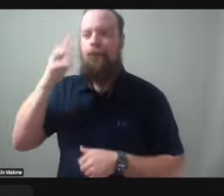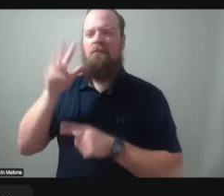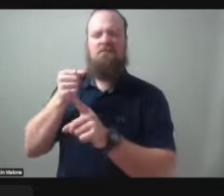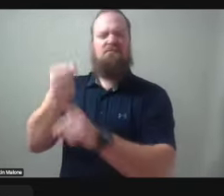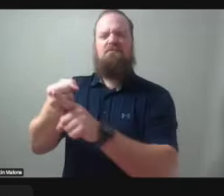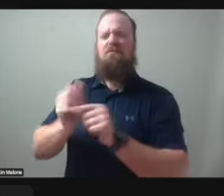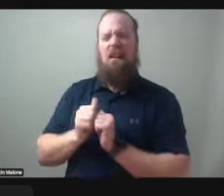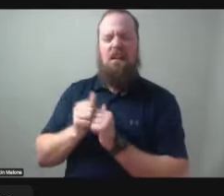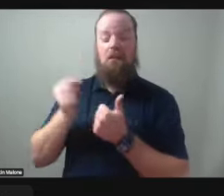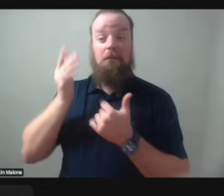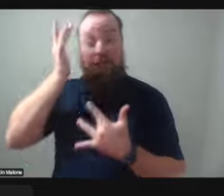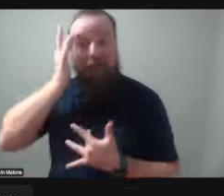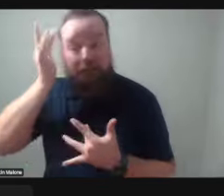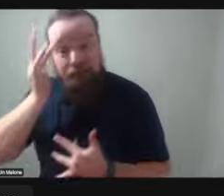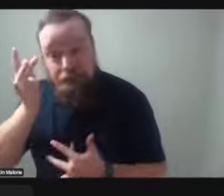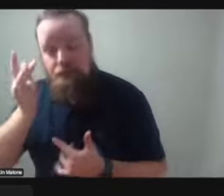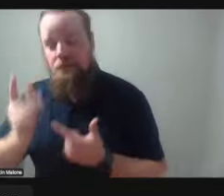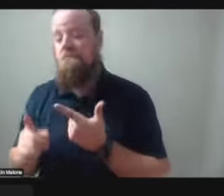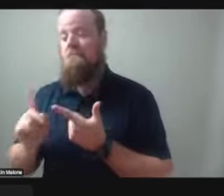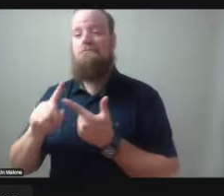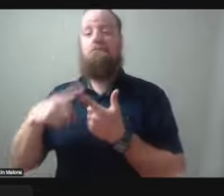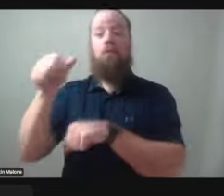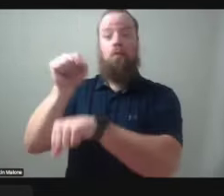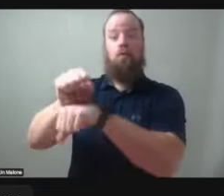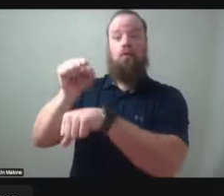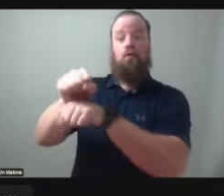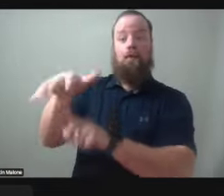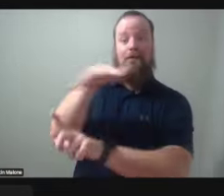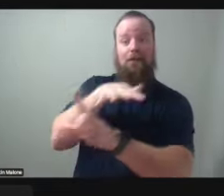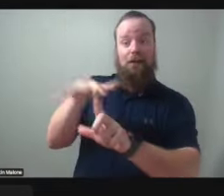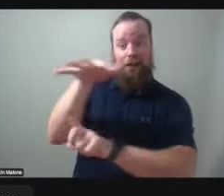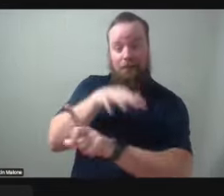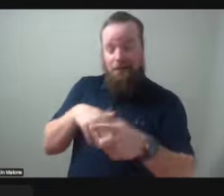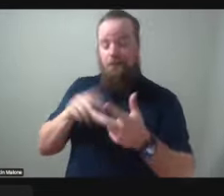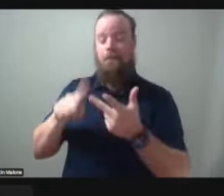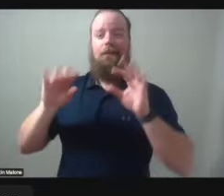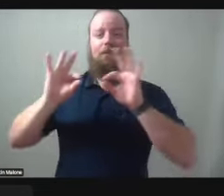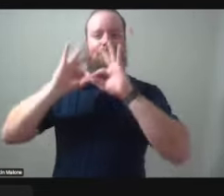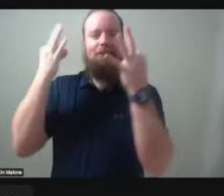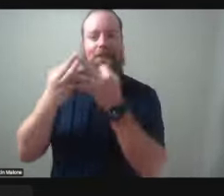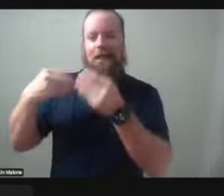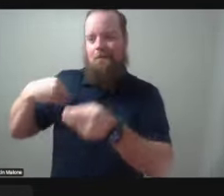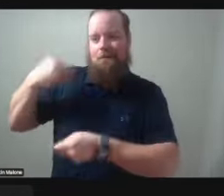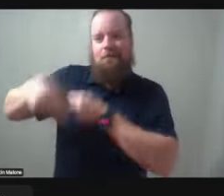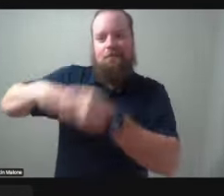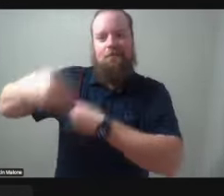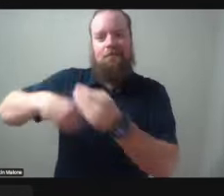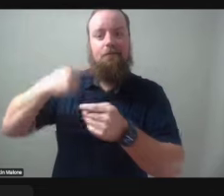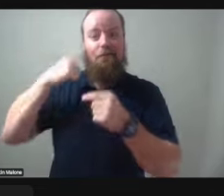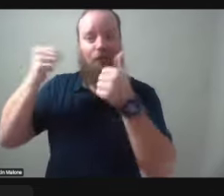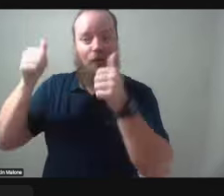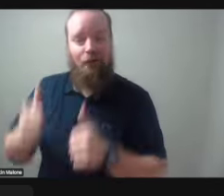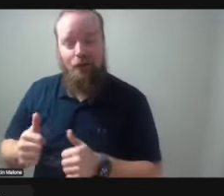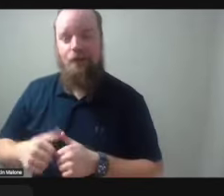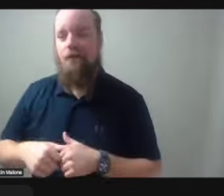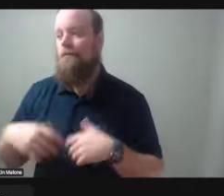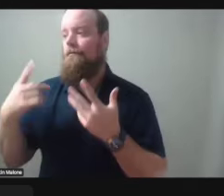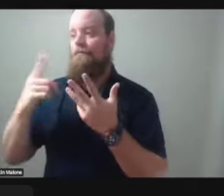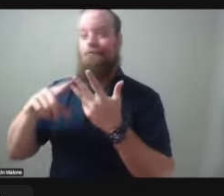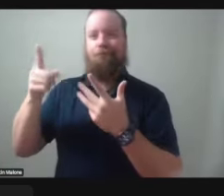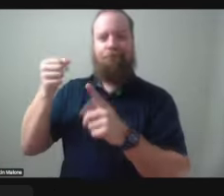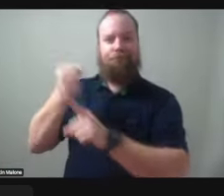sign language as well. Latent deafness is regards to a person who is born with